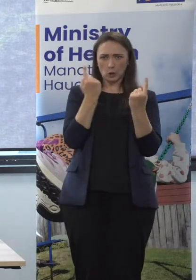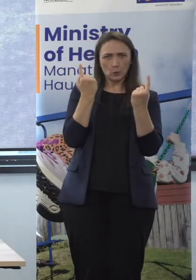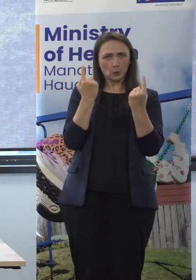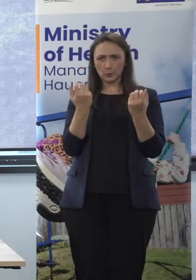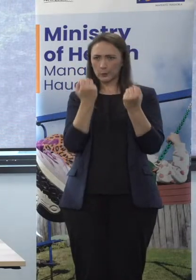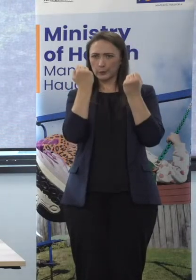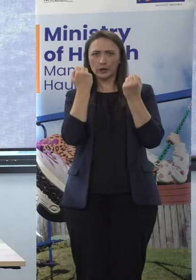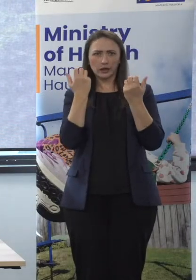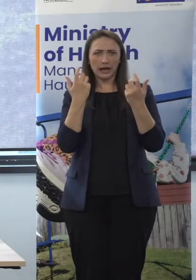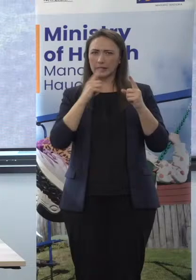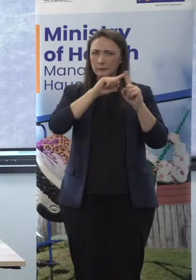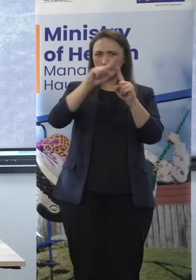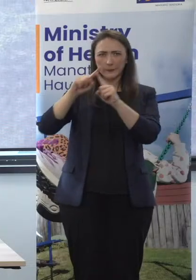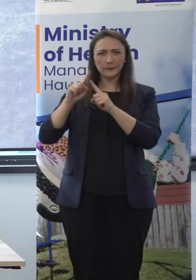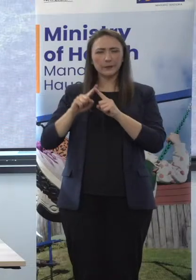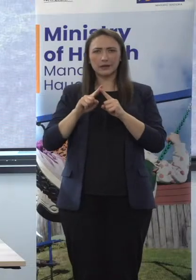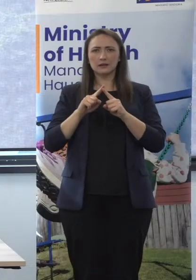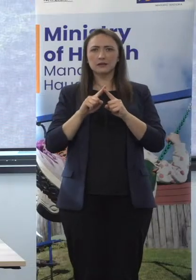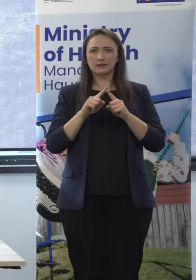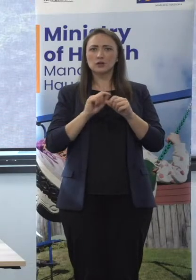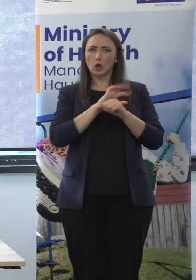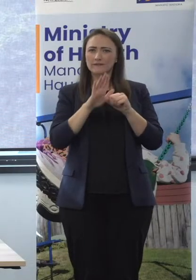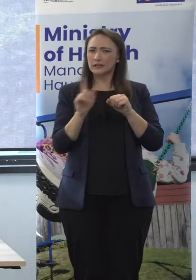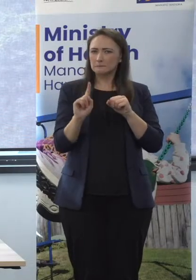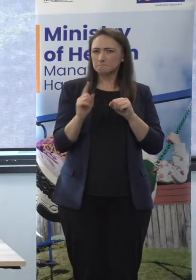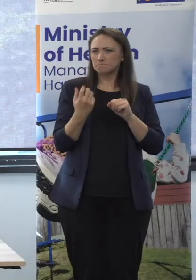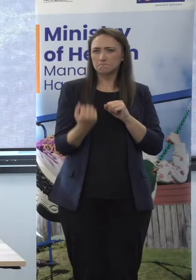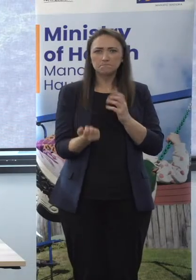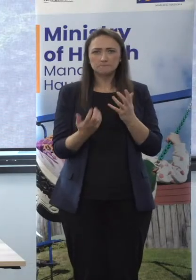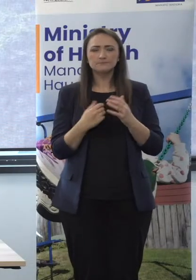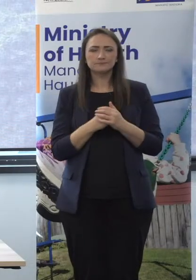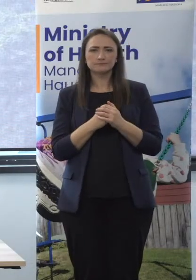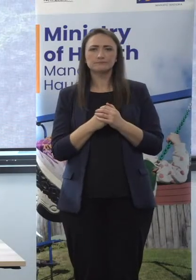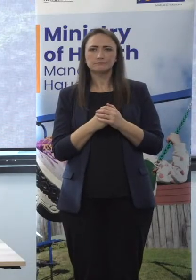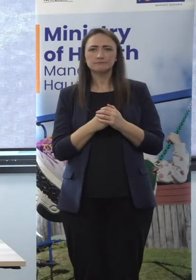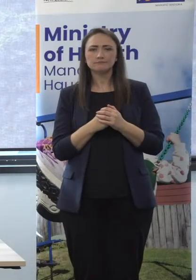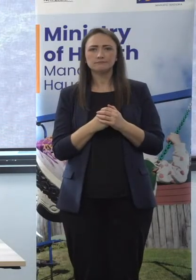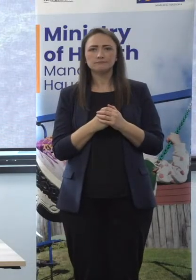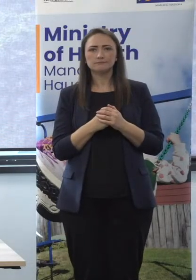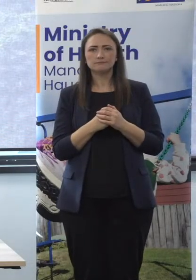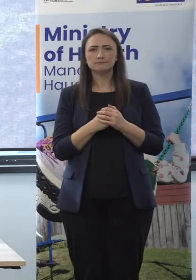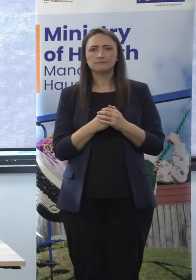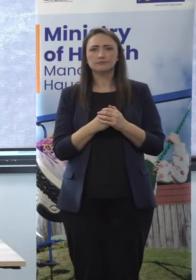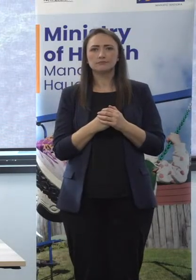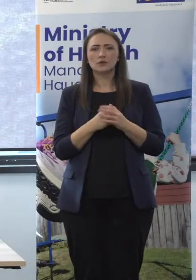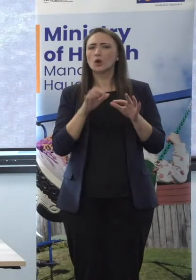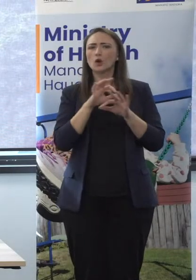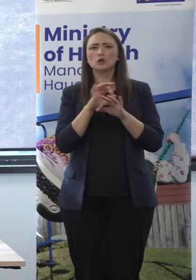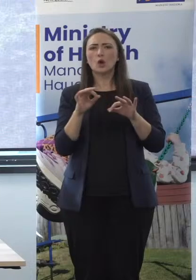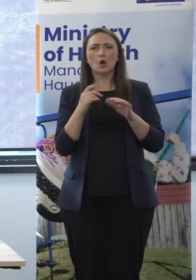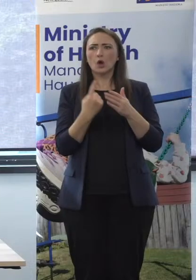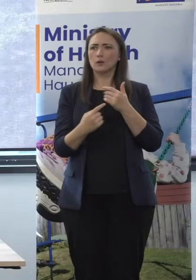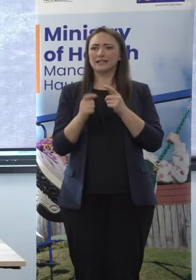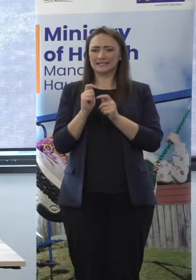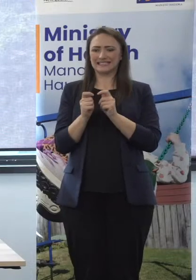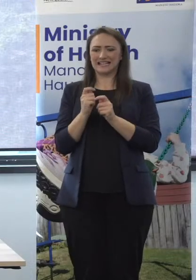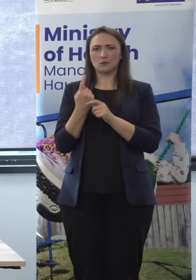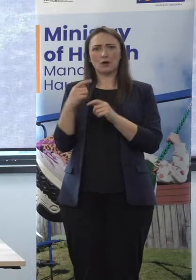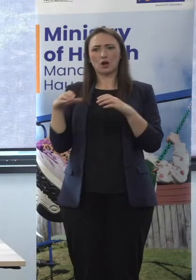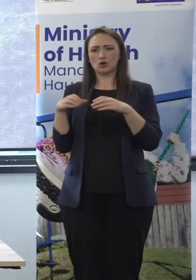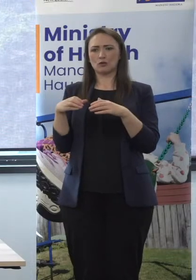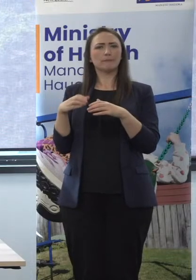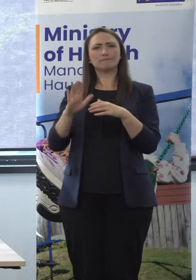understand which variants are circulating. We deliberately avoid relying on sampling a single group of people and one